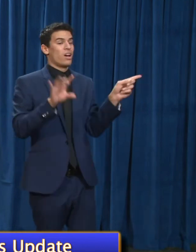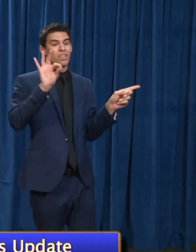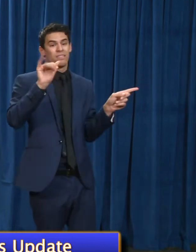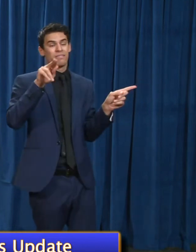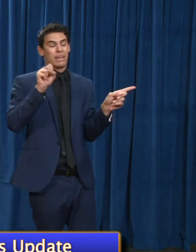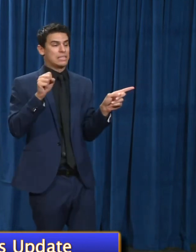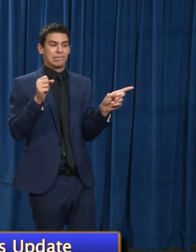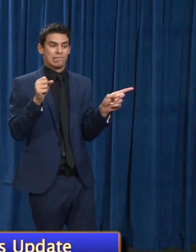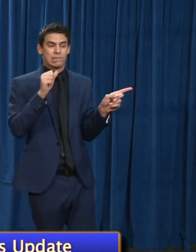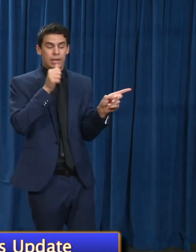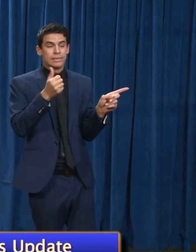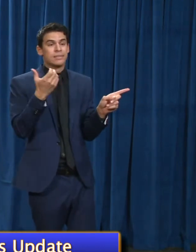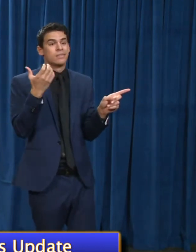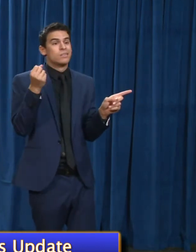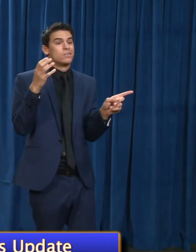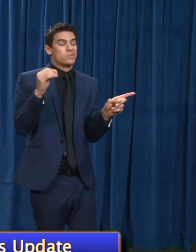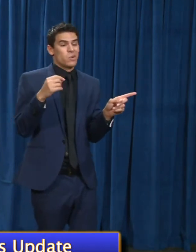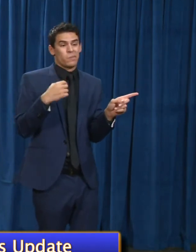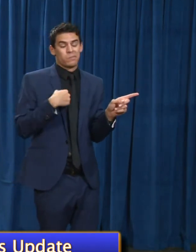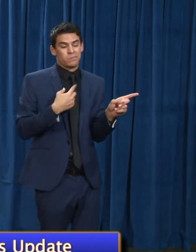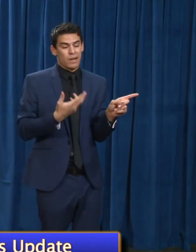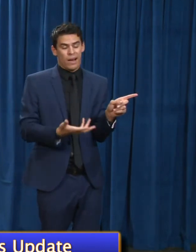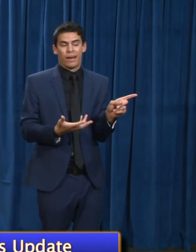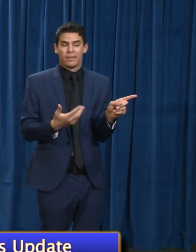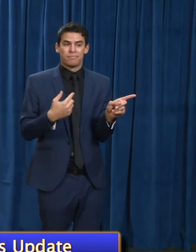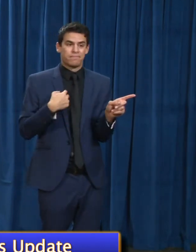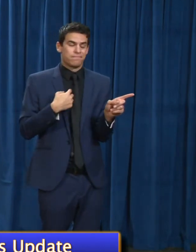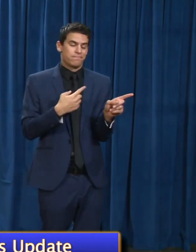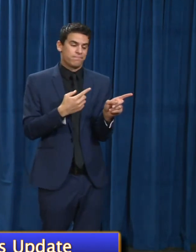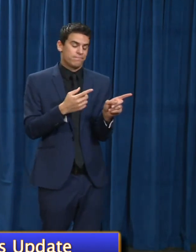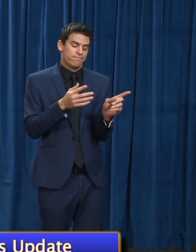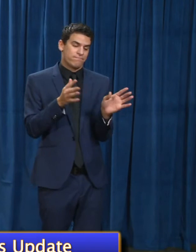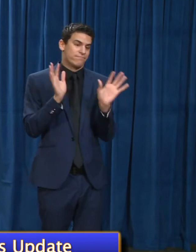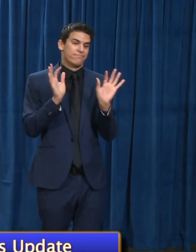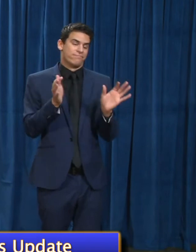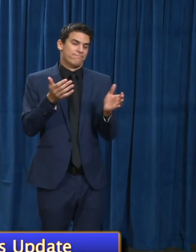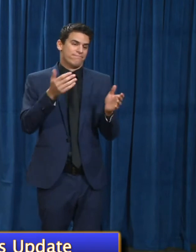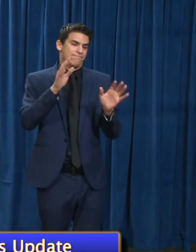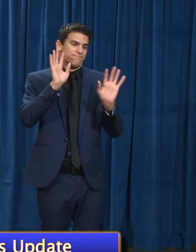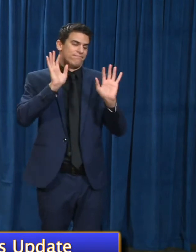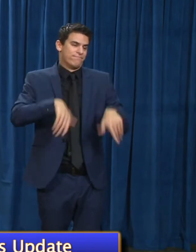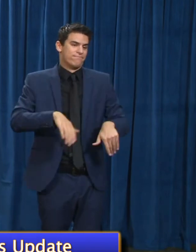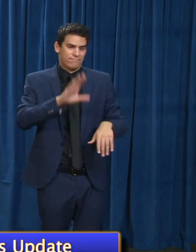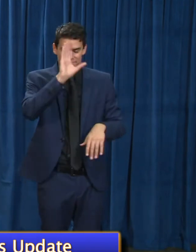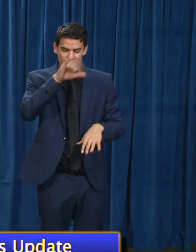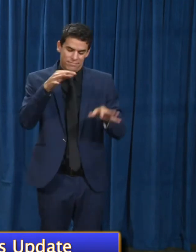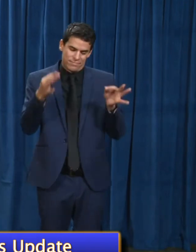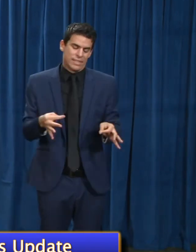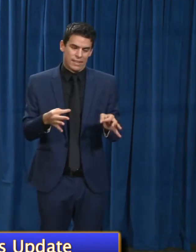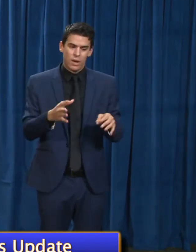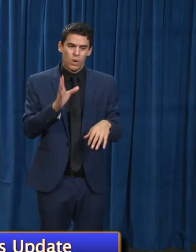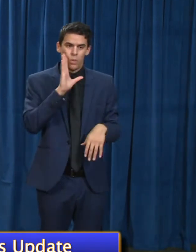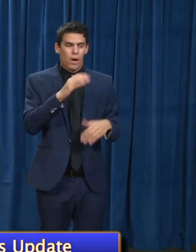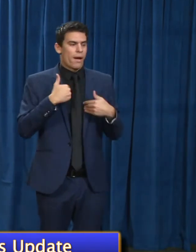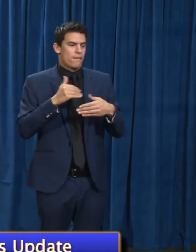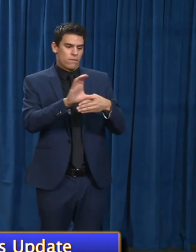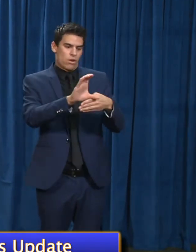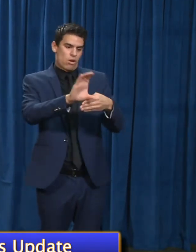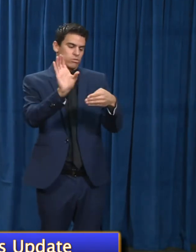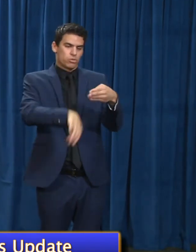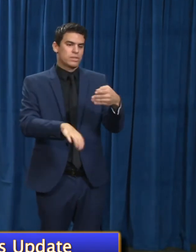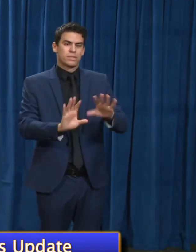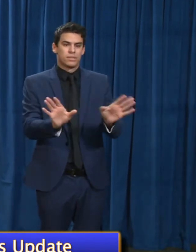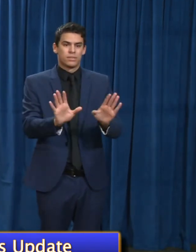doubt, from some of these large gatherings, there are going to be consequences of those